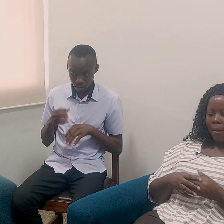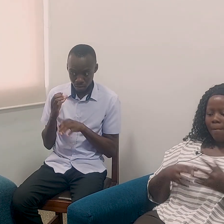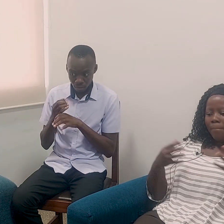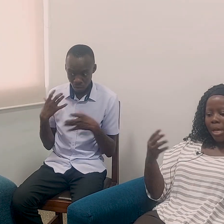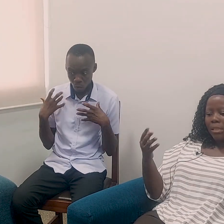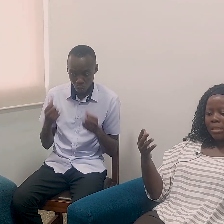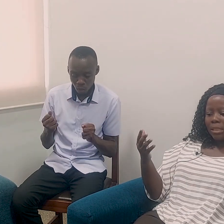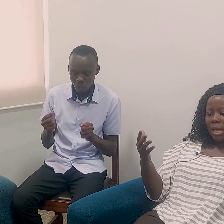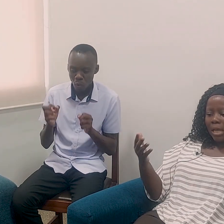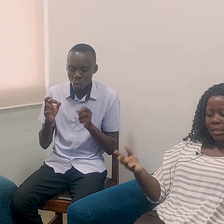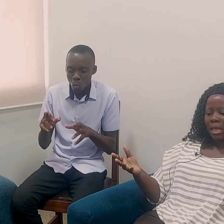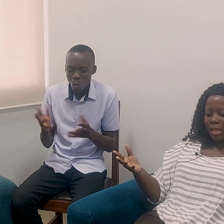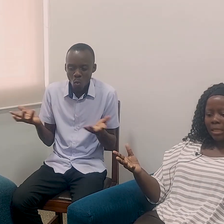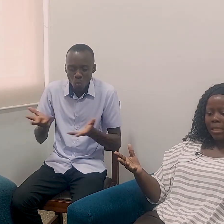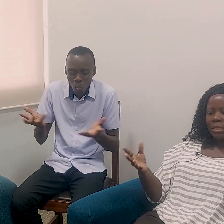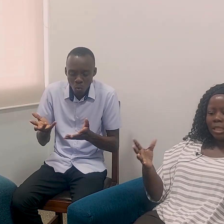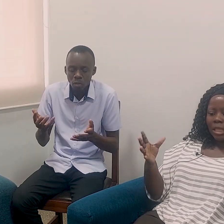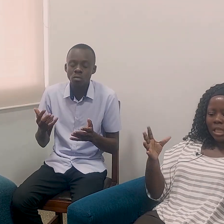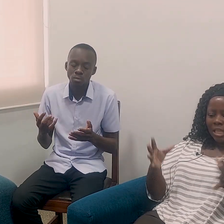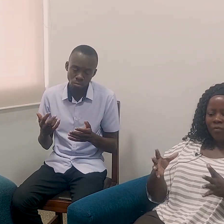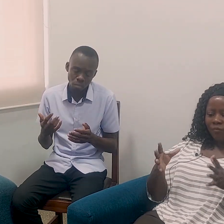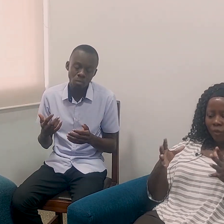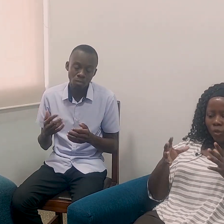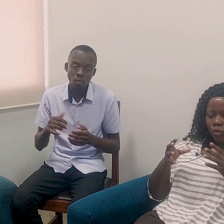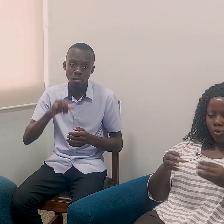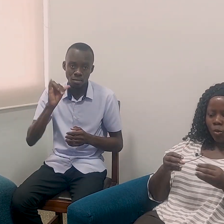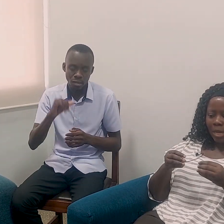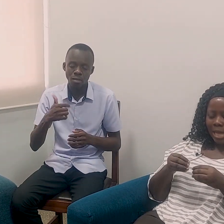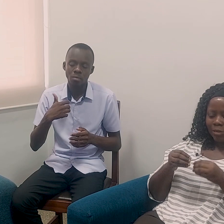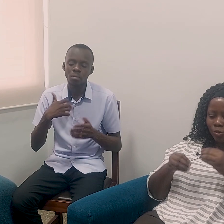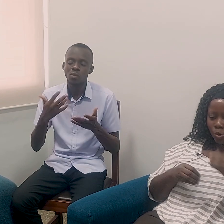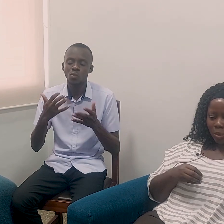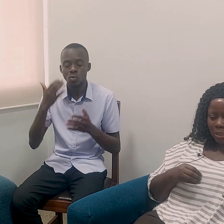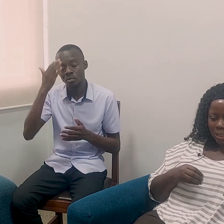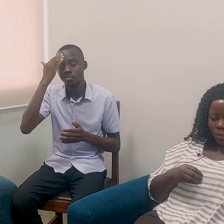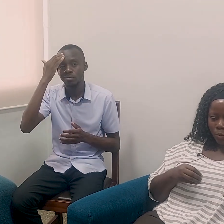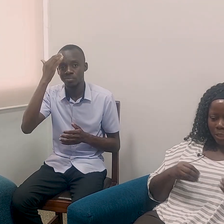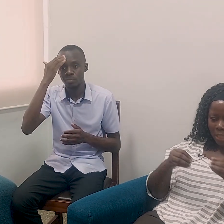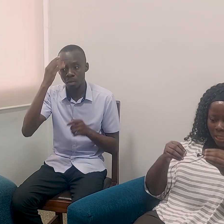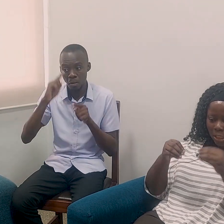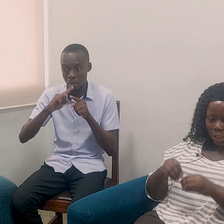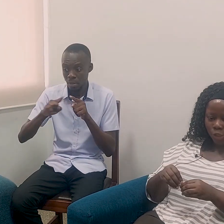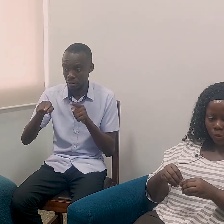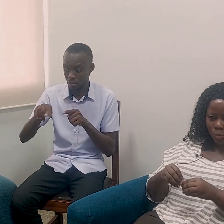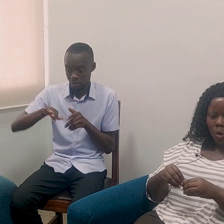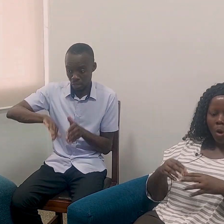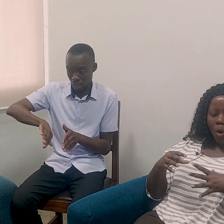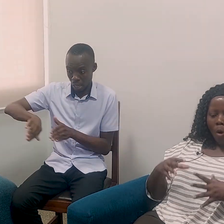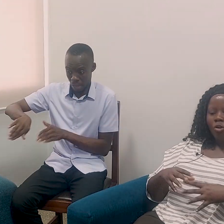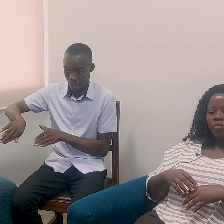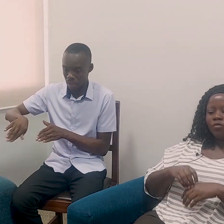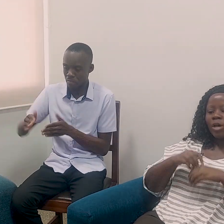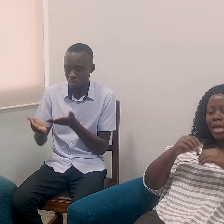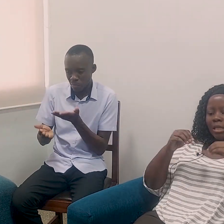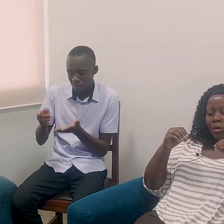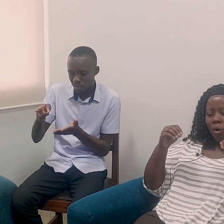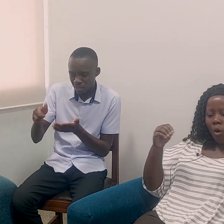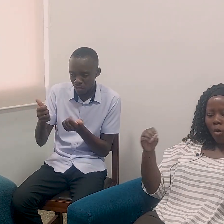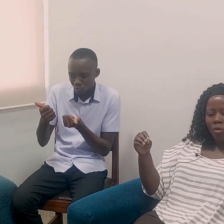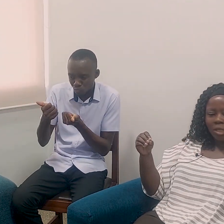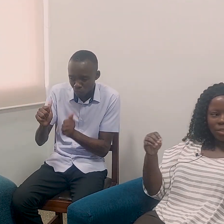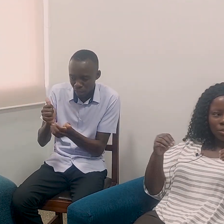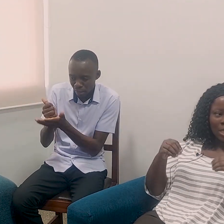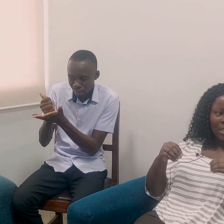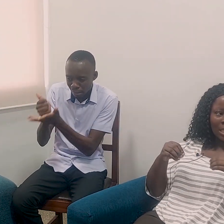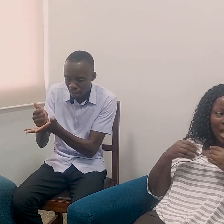Yeah, but aside that, if you cannot deal with the issue, or you've tried